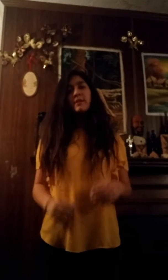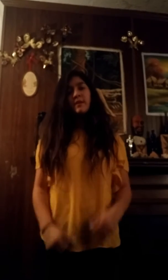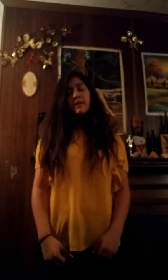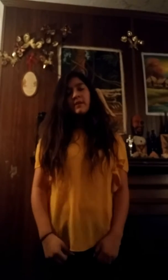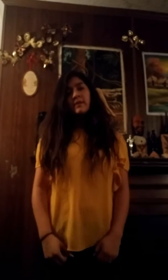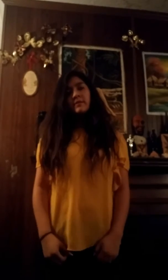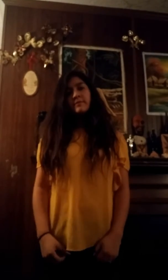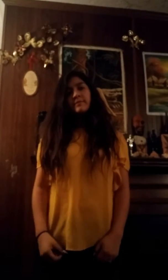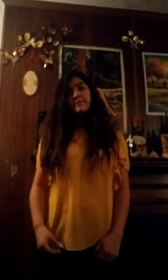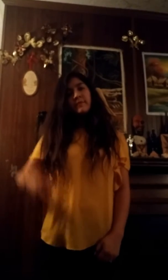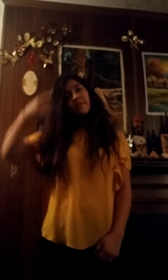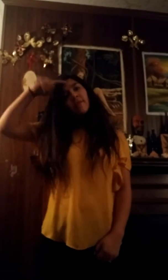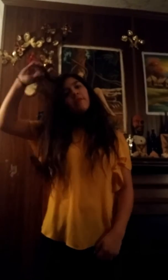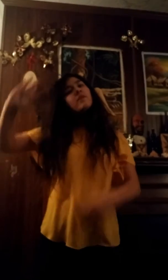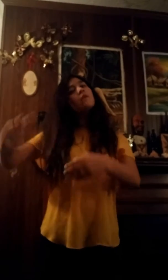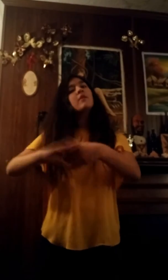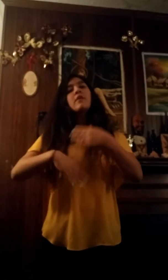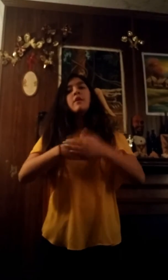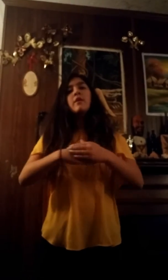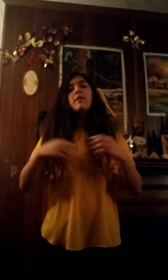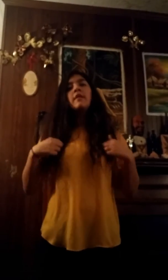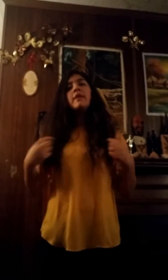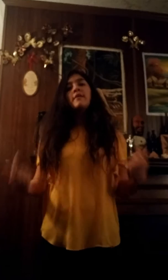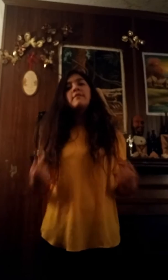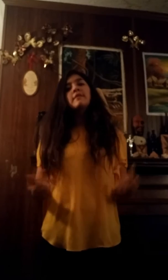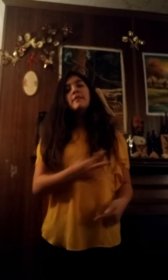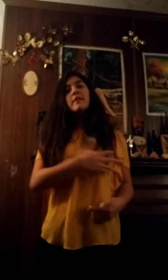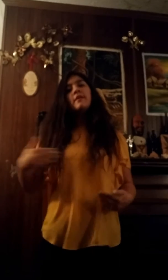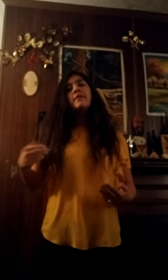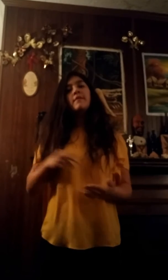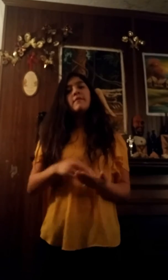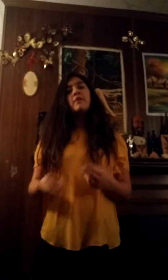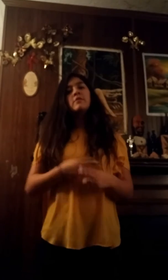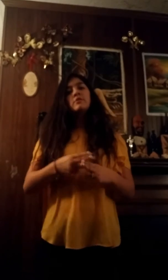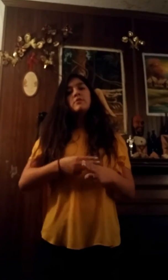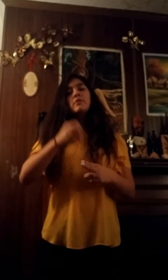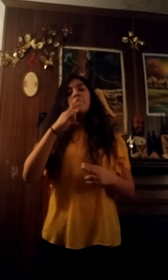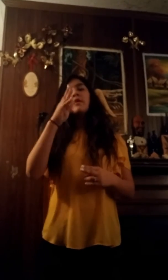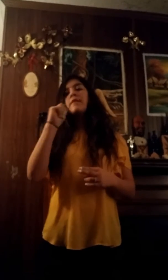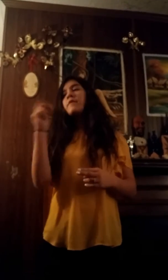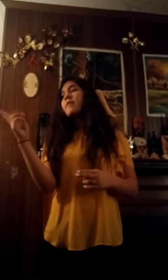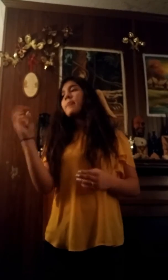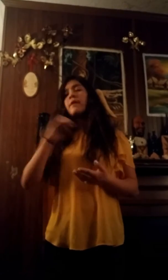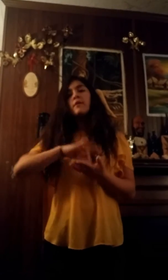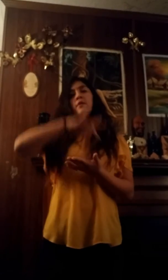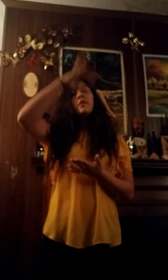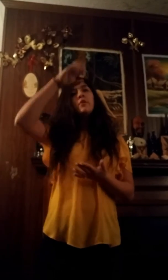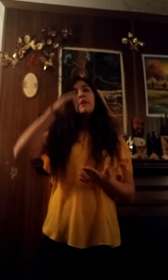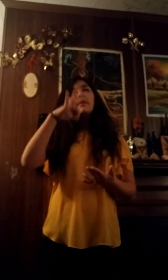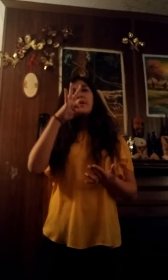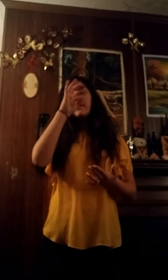For all have sinned and fall short of the glory of God. For what saith the scriptures,